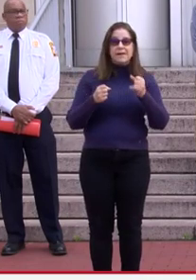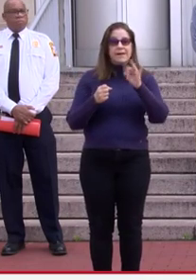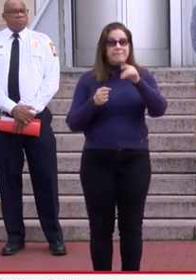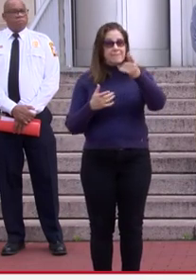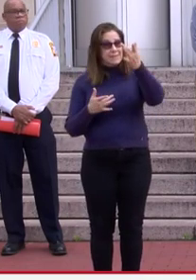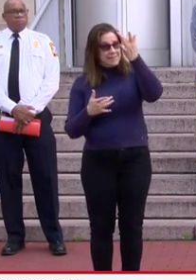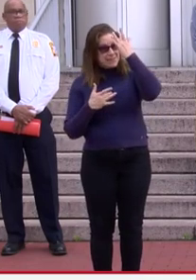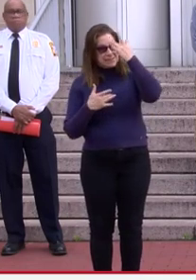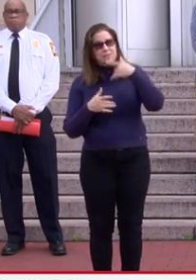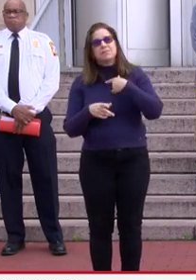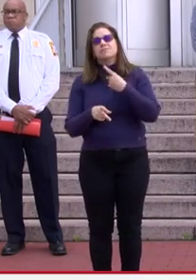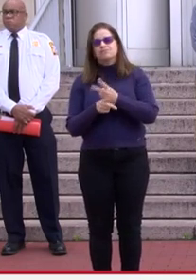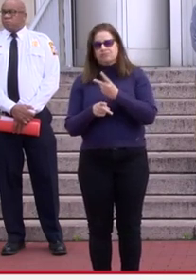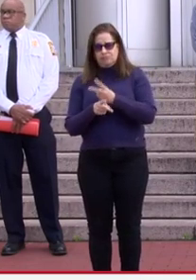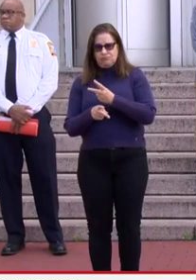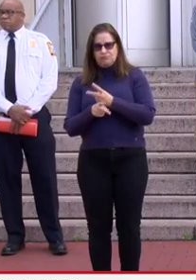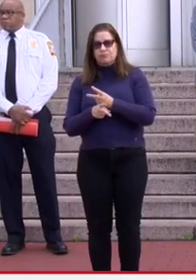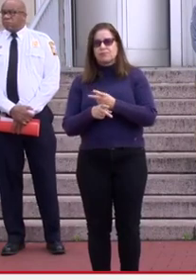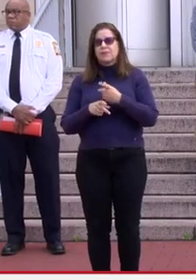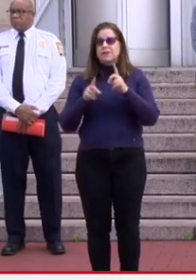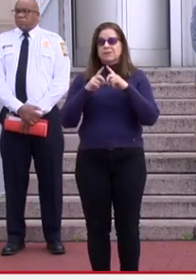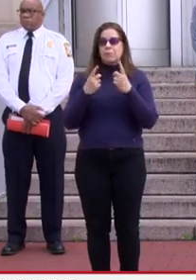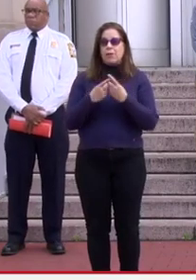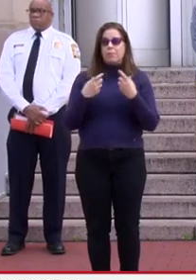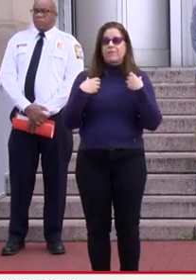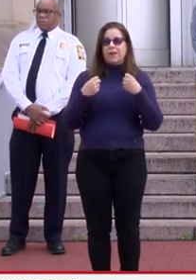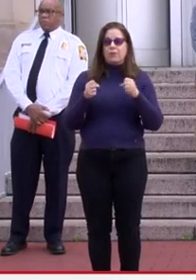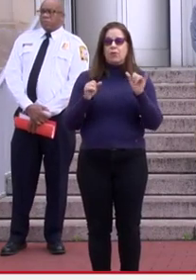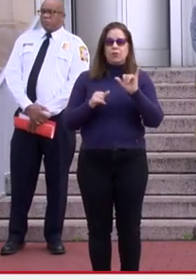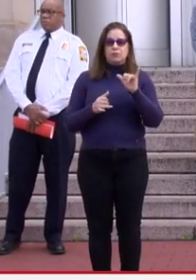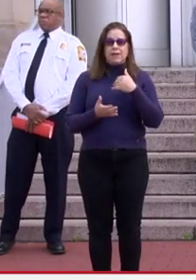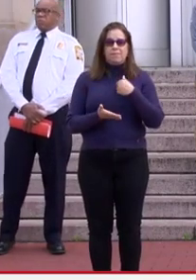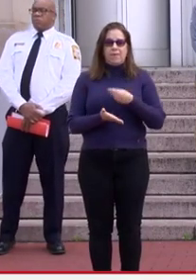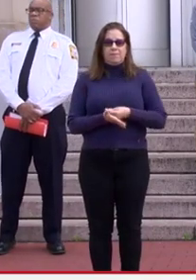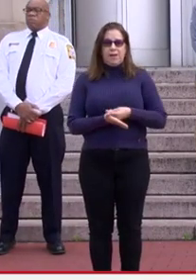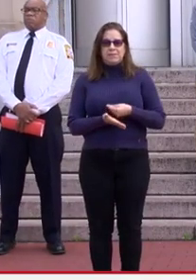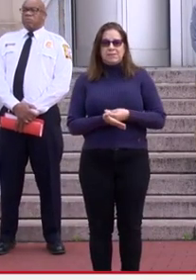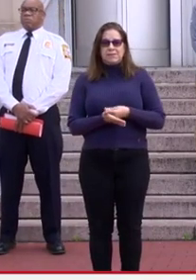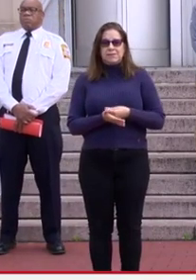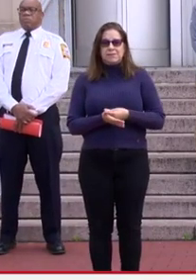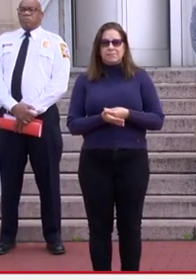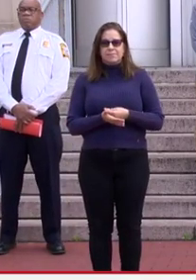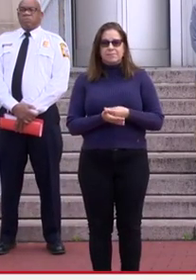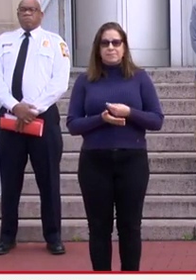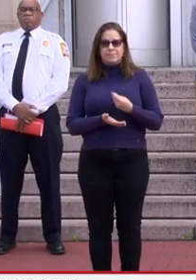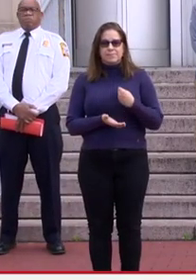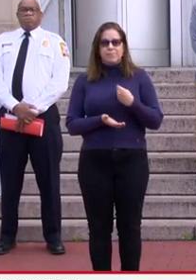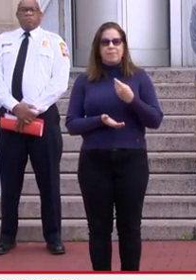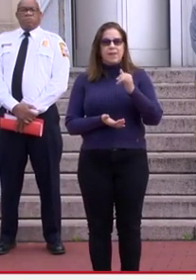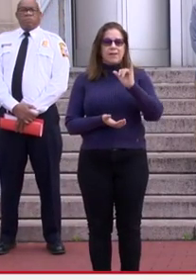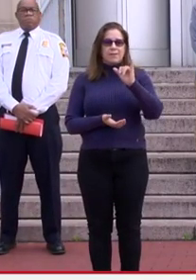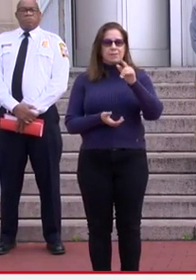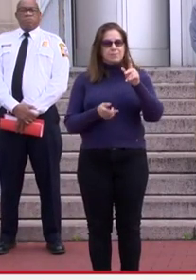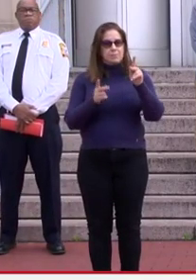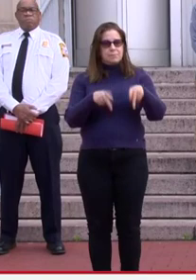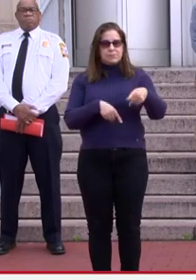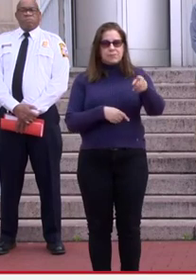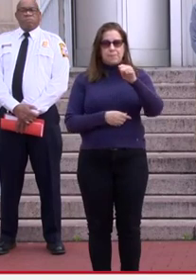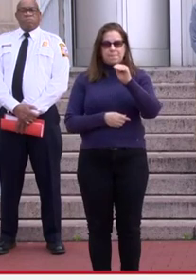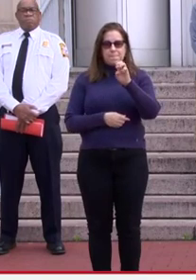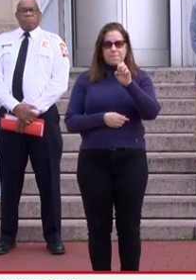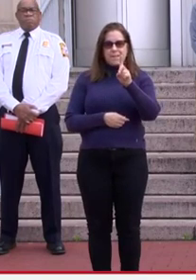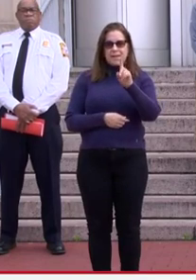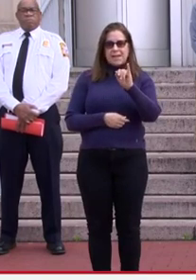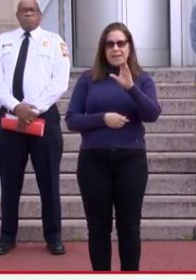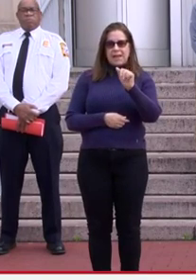of Healthcare Finance, which includes the state Medicaid agency, has taken decisive action around increasing the availability